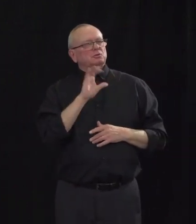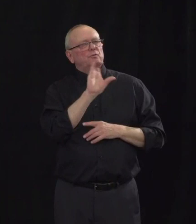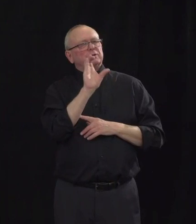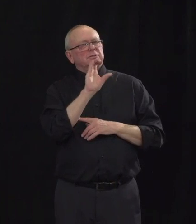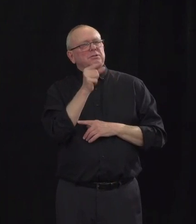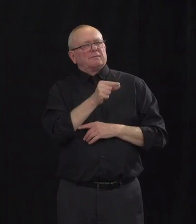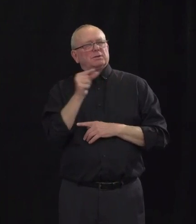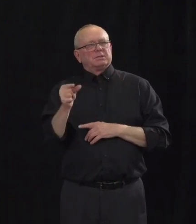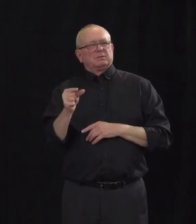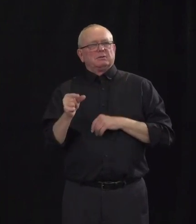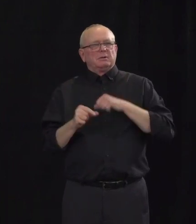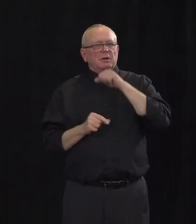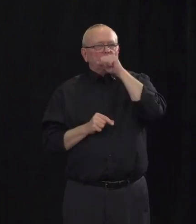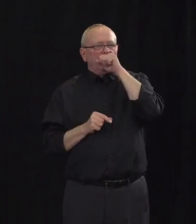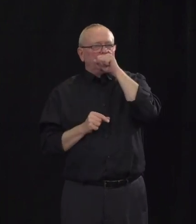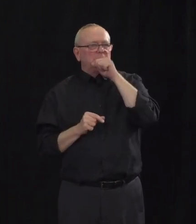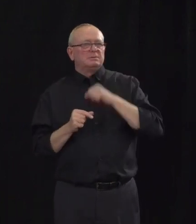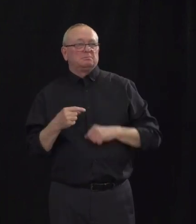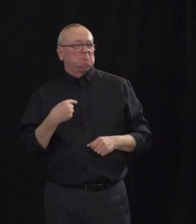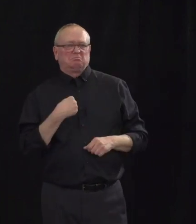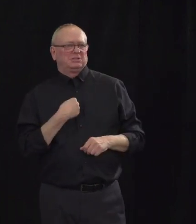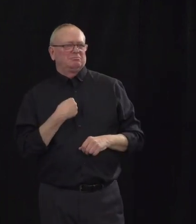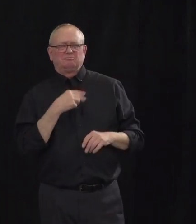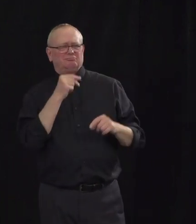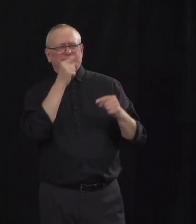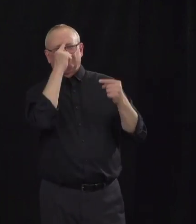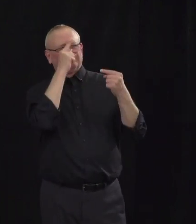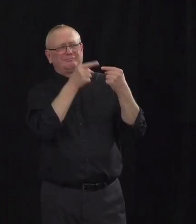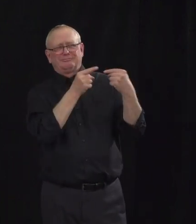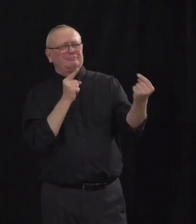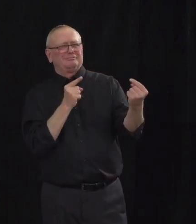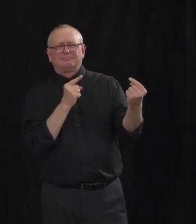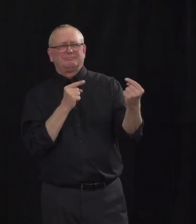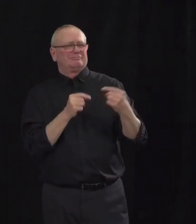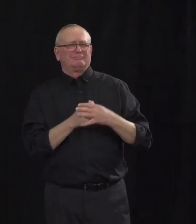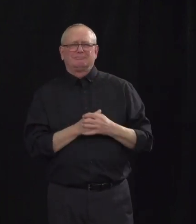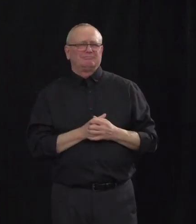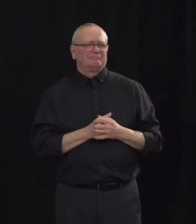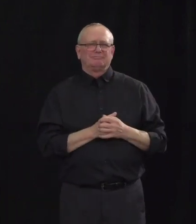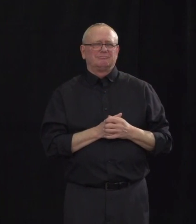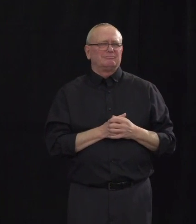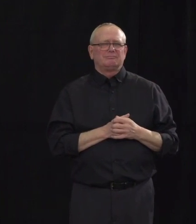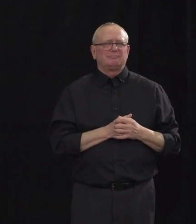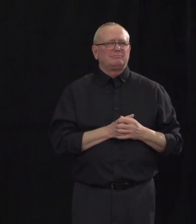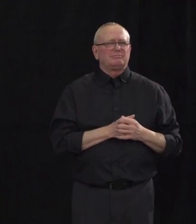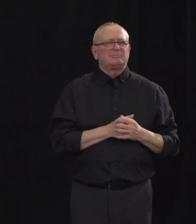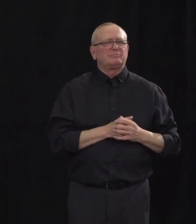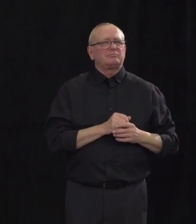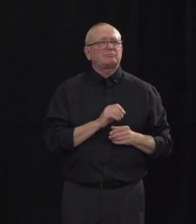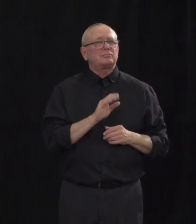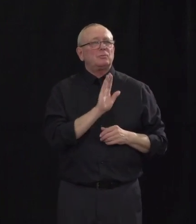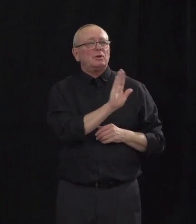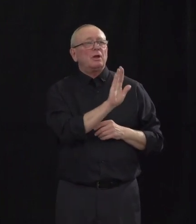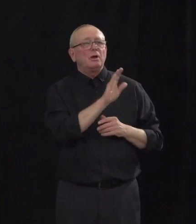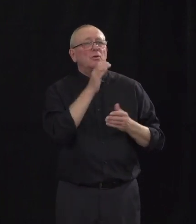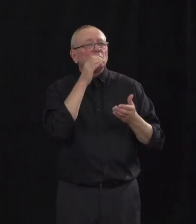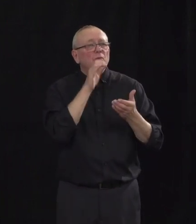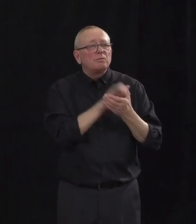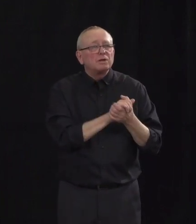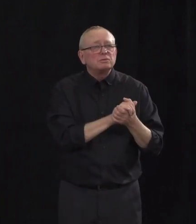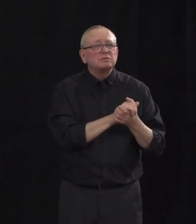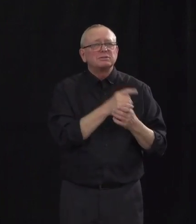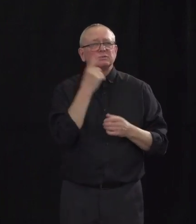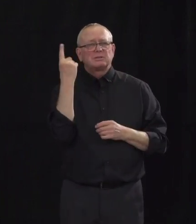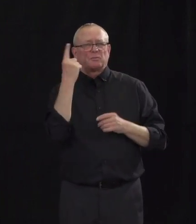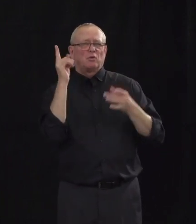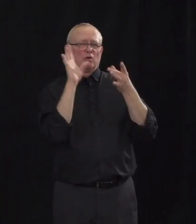their spouses viciously attacked with online defamation, harassment,